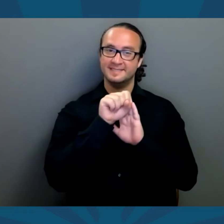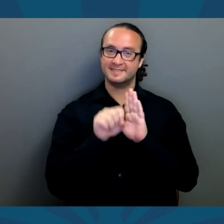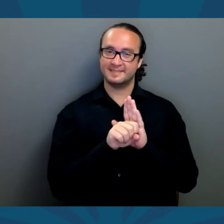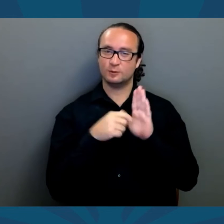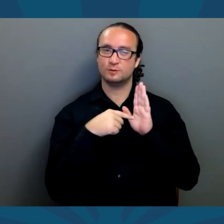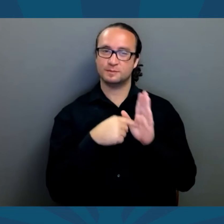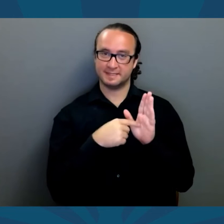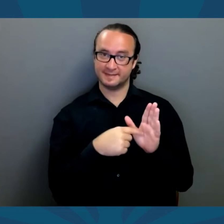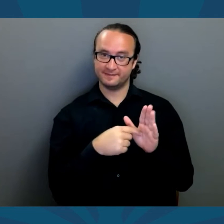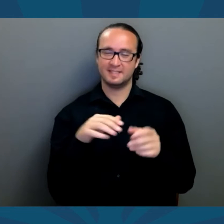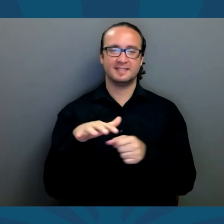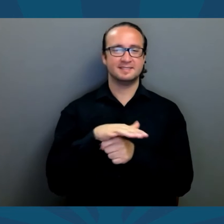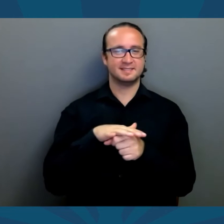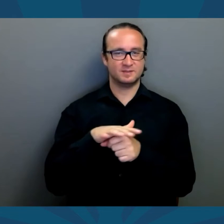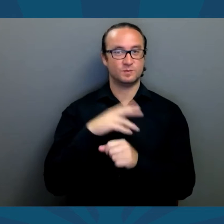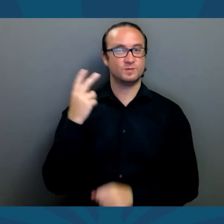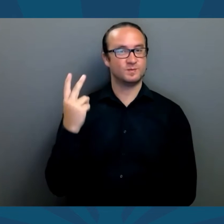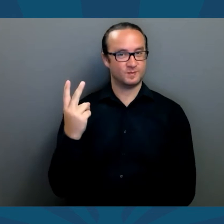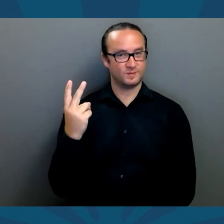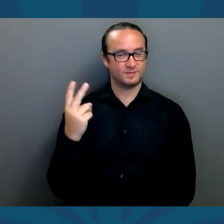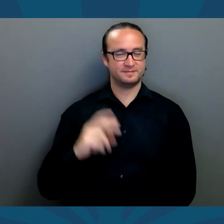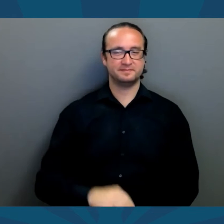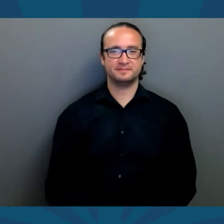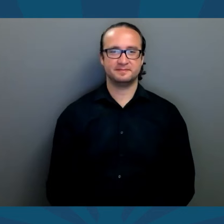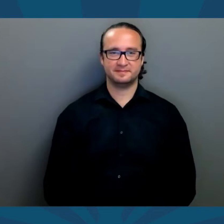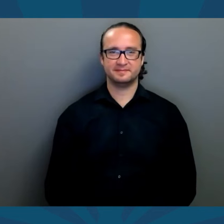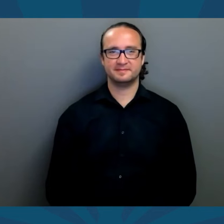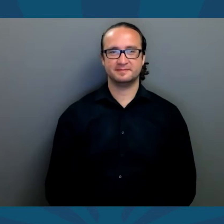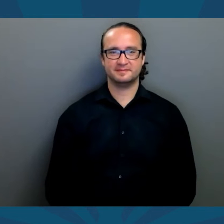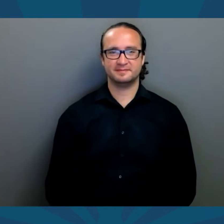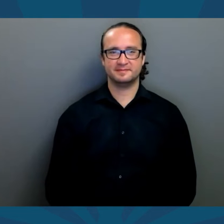Candidates for State Representative, District 2.